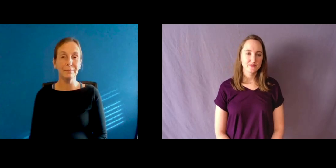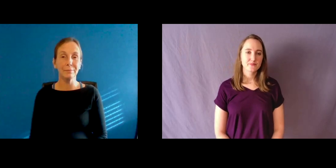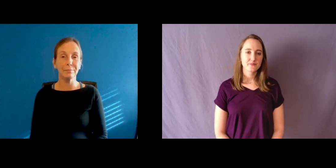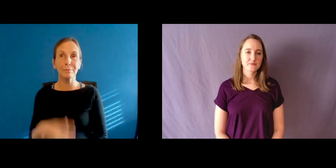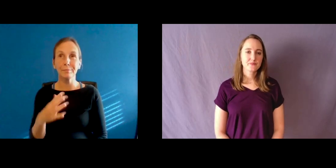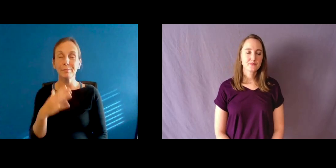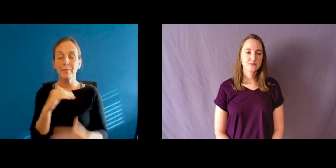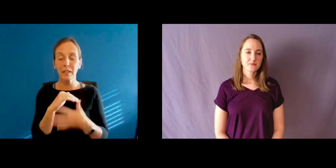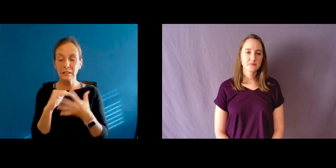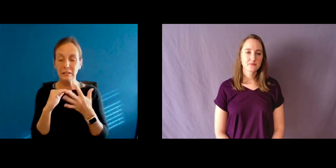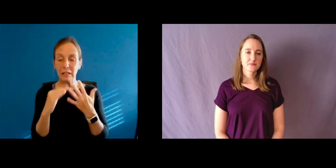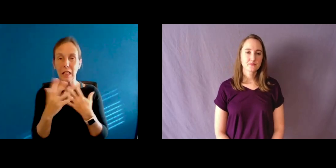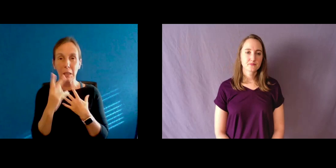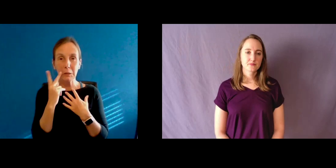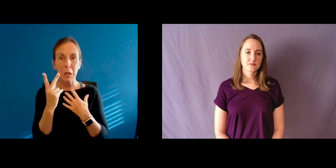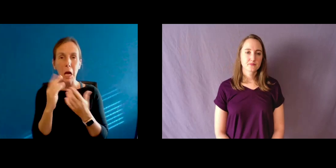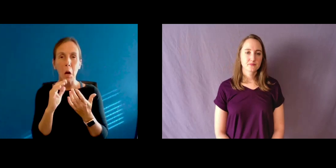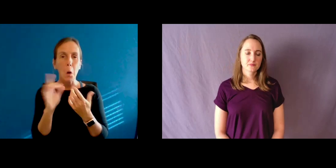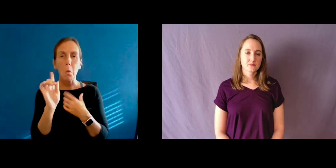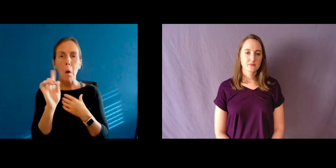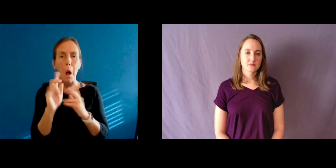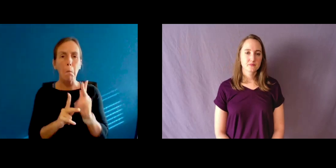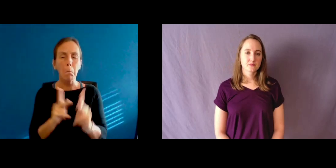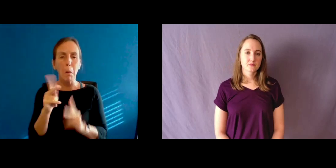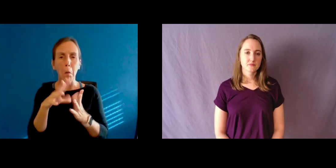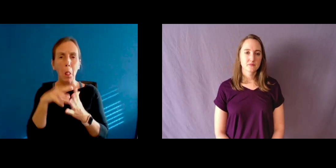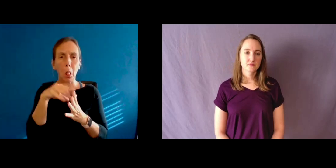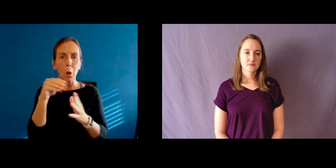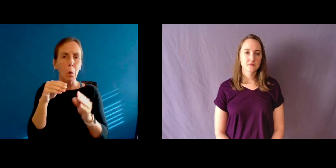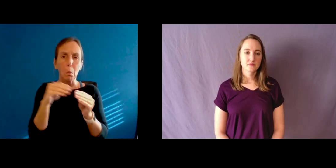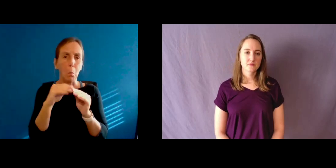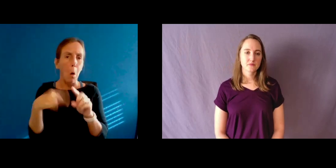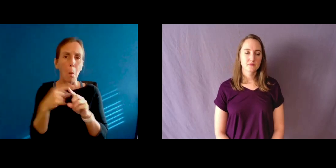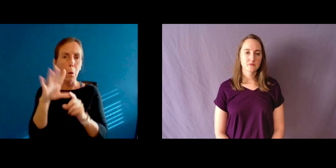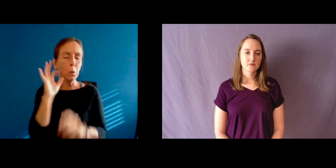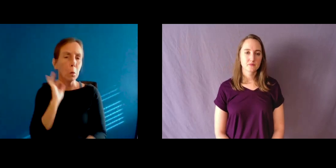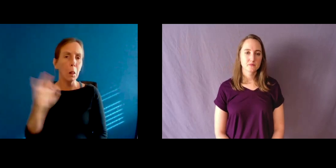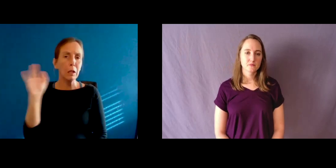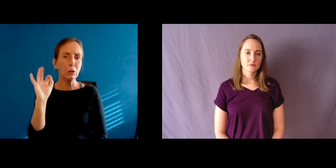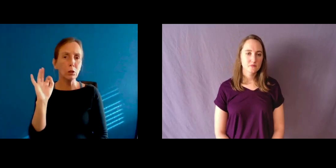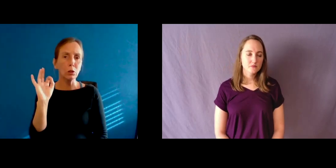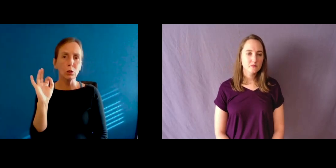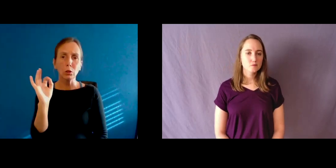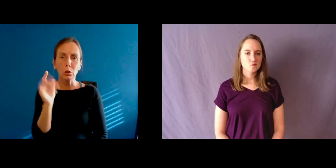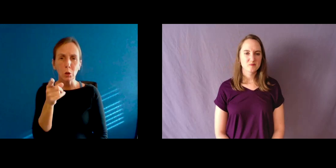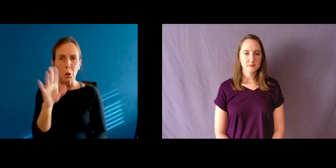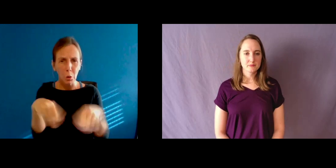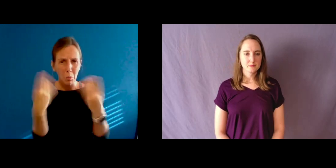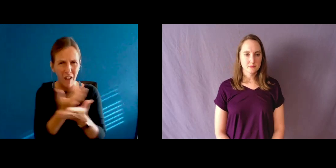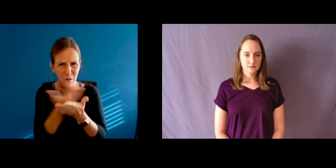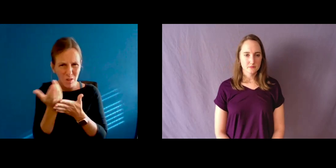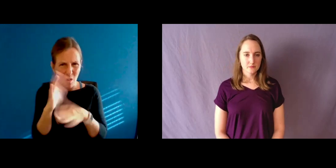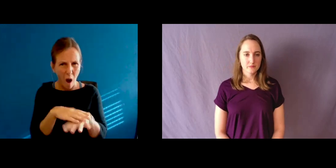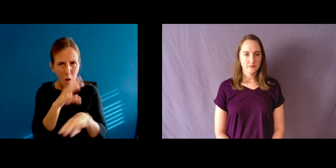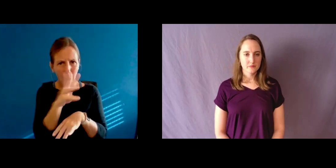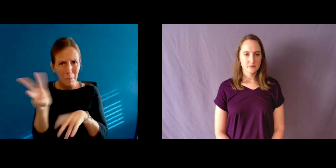Let's see, where can people learn more about Best Life Leashes, the work you do? Like, do you provide resources on your